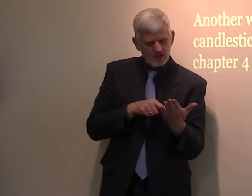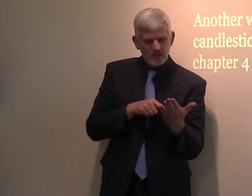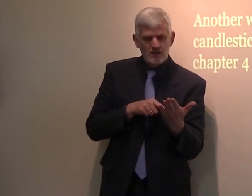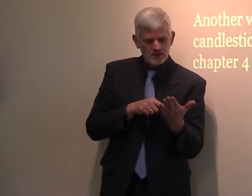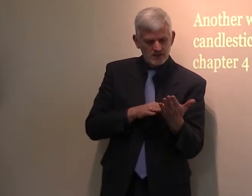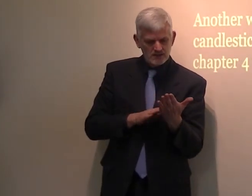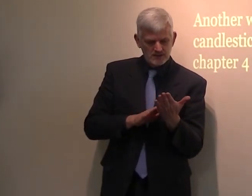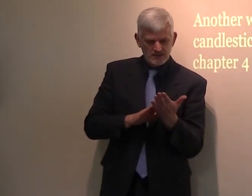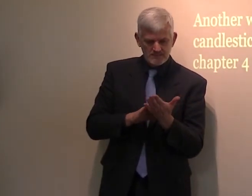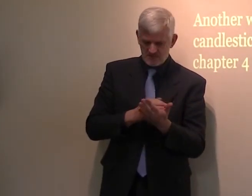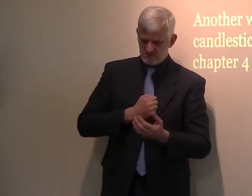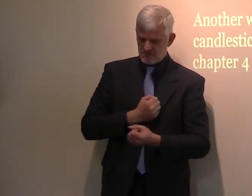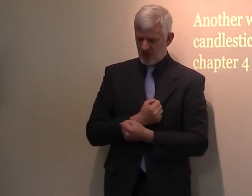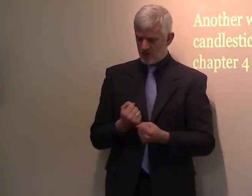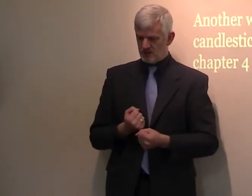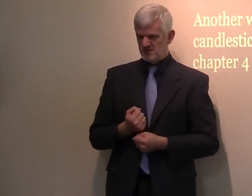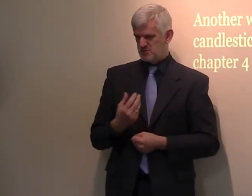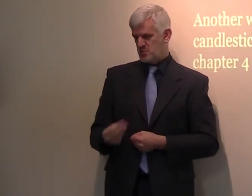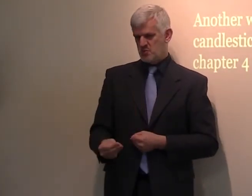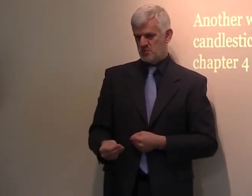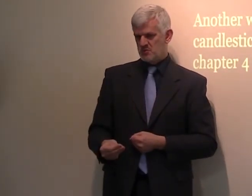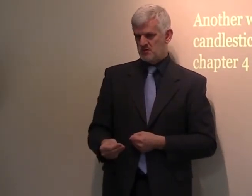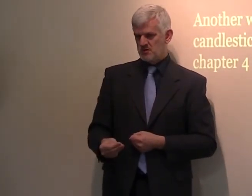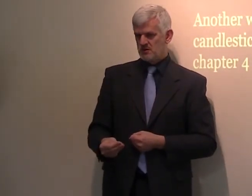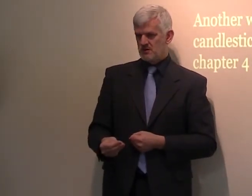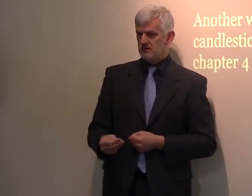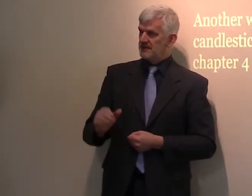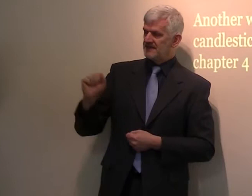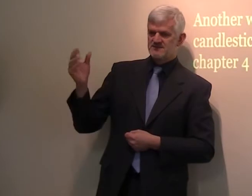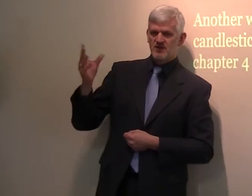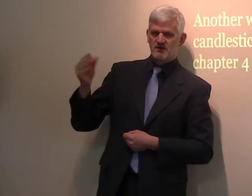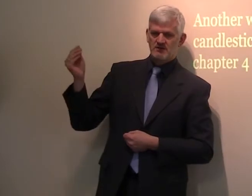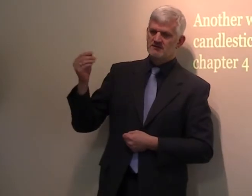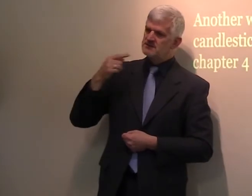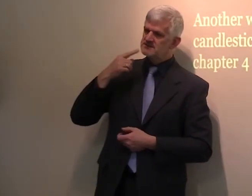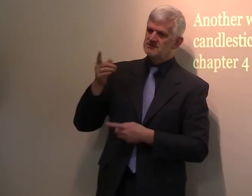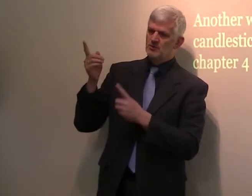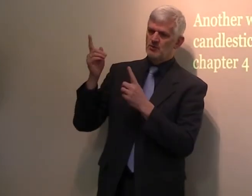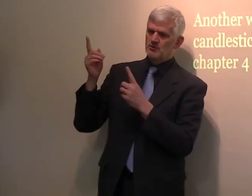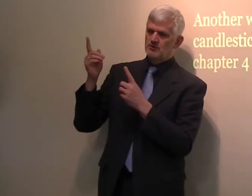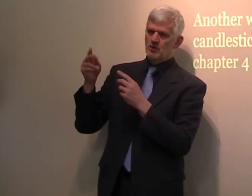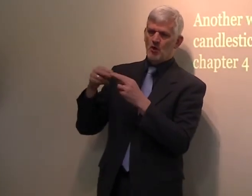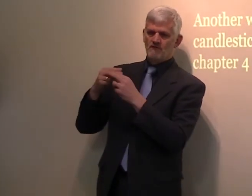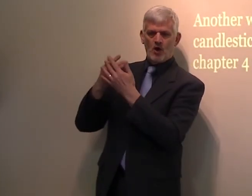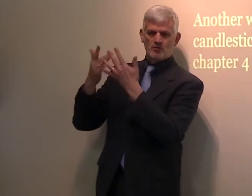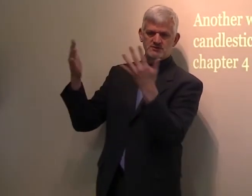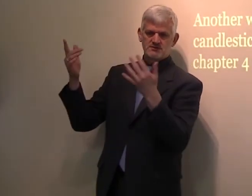is not by power, but by my spirit, said the Lord of hosts. So, who